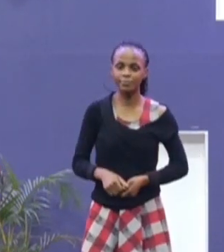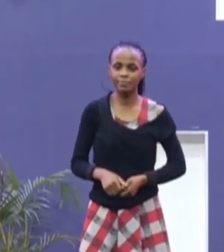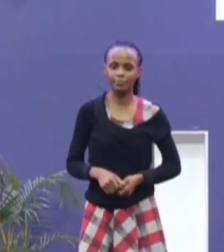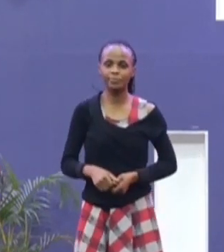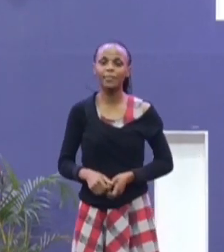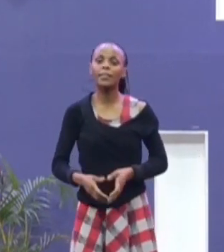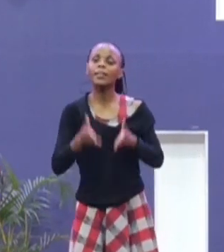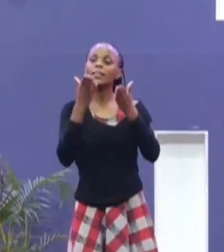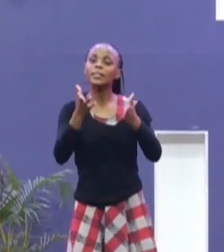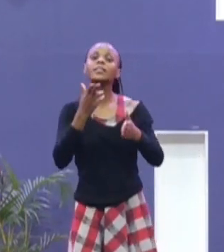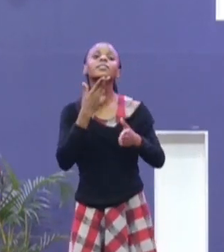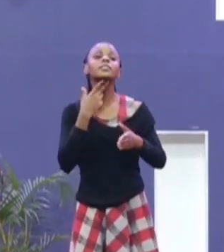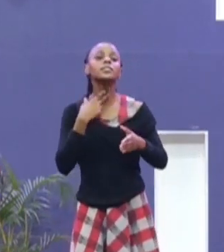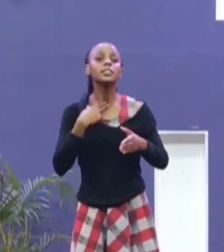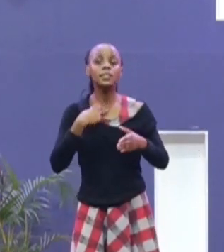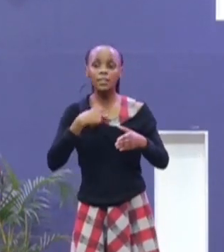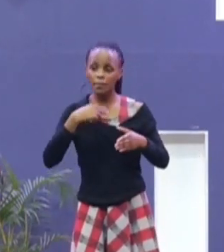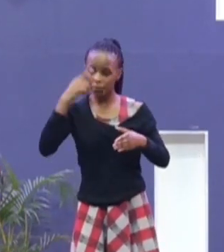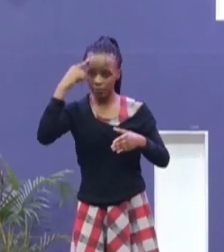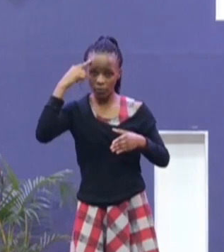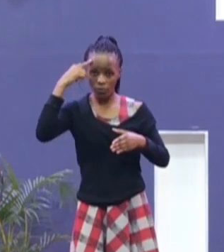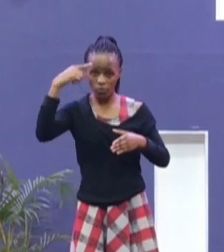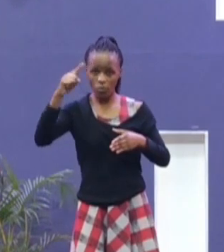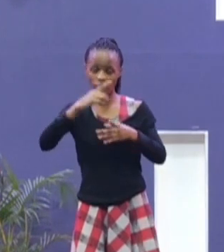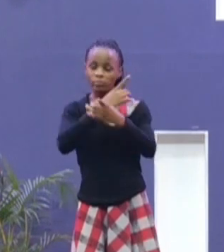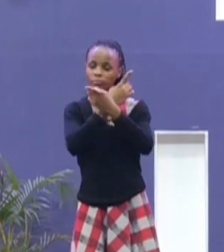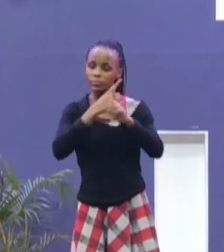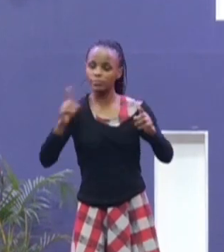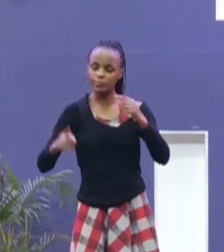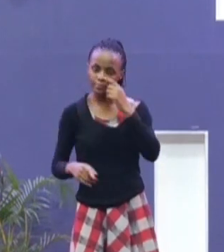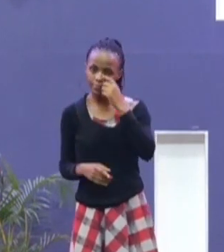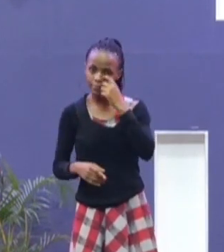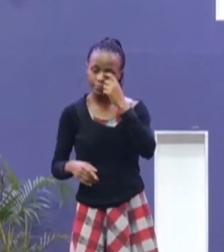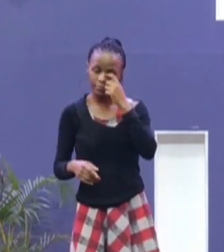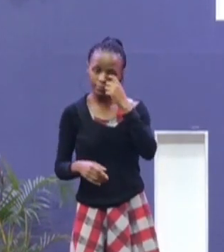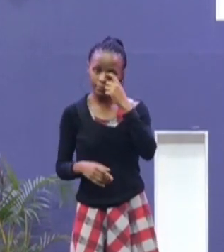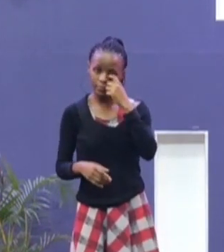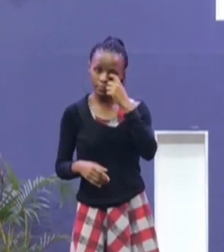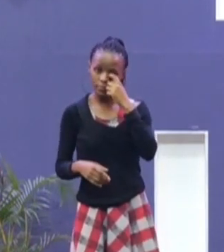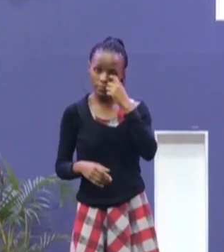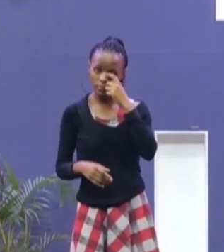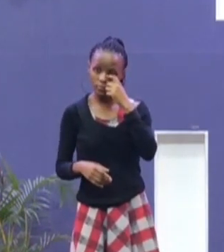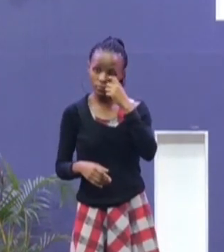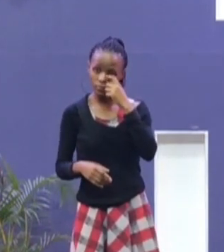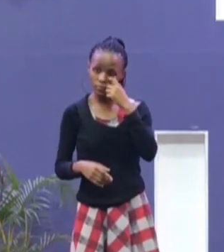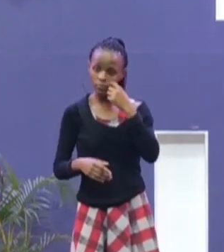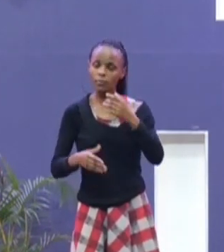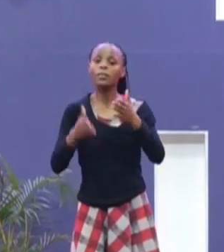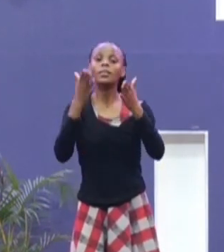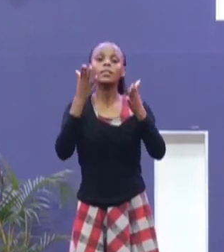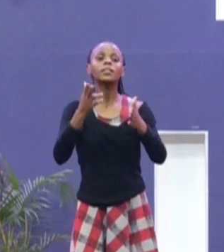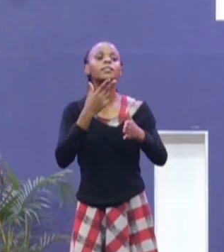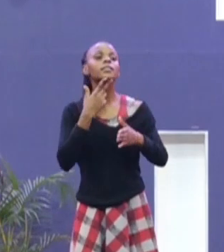There is need for the deliverance. Waliwo obwetaavu obw'okusumululwa. There is need to completely